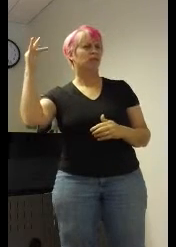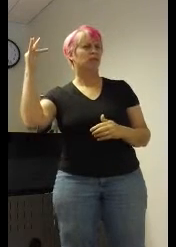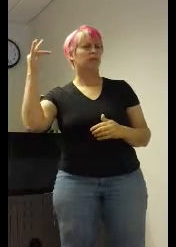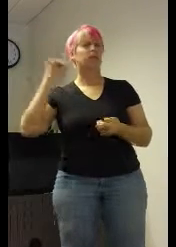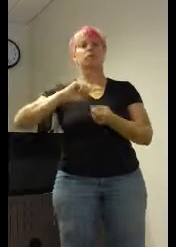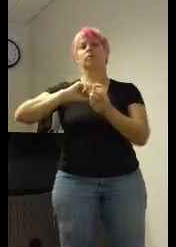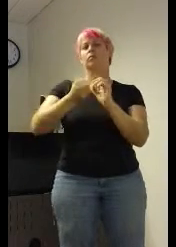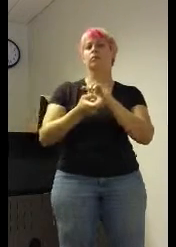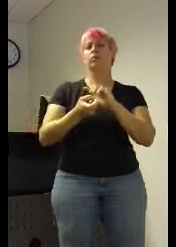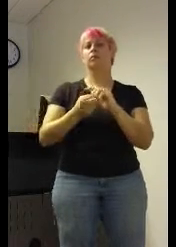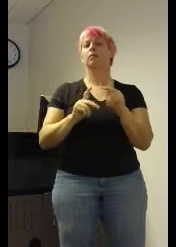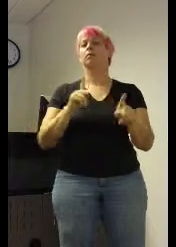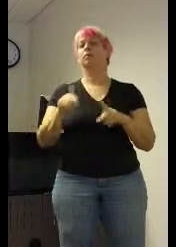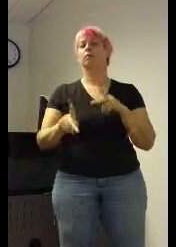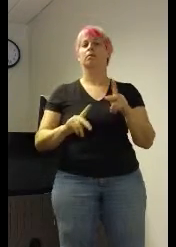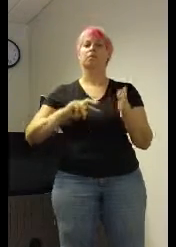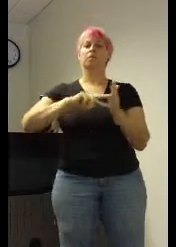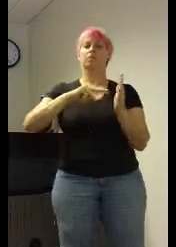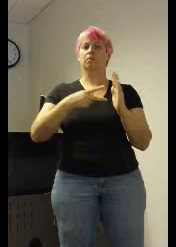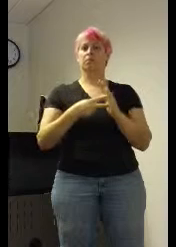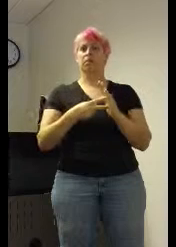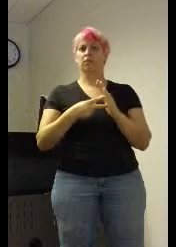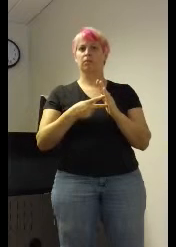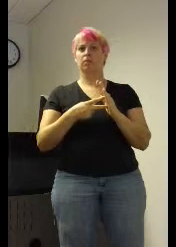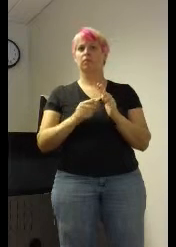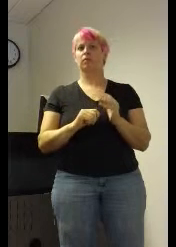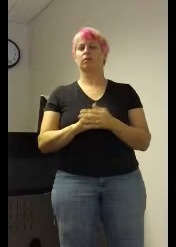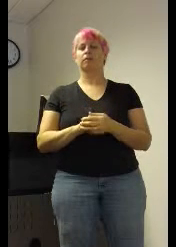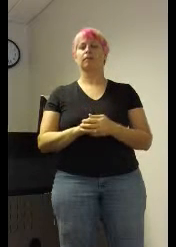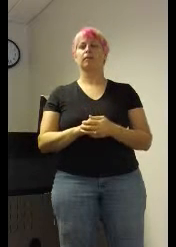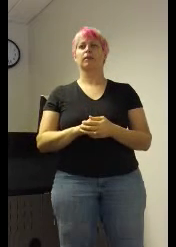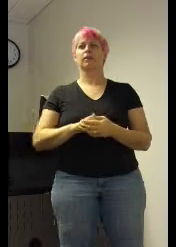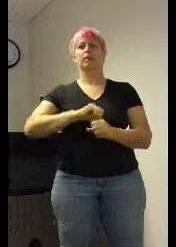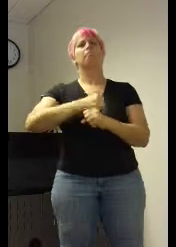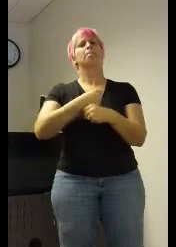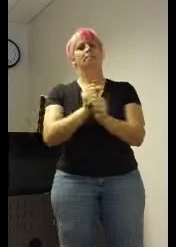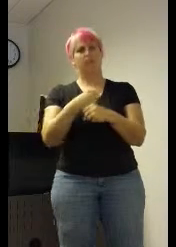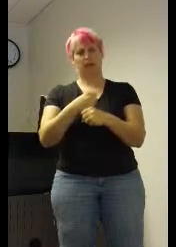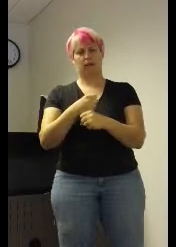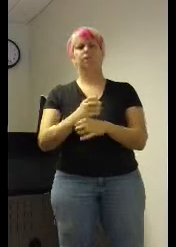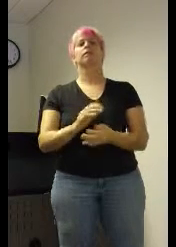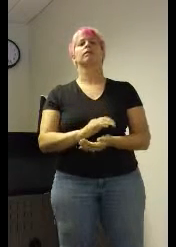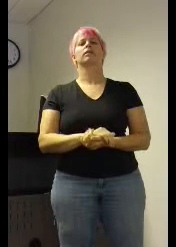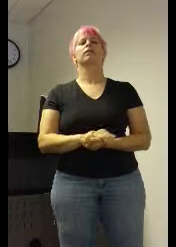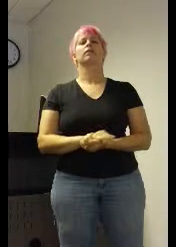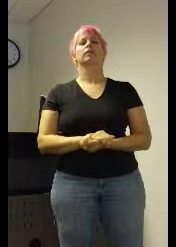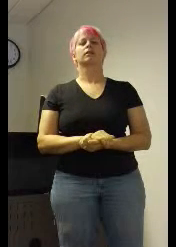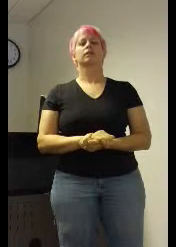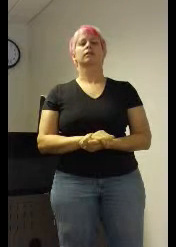make. I've also worked in a department that works with people with ADD and